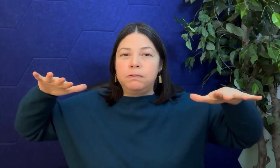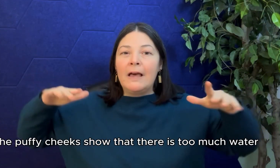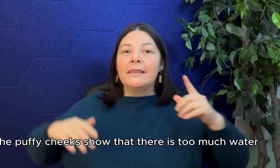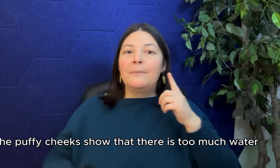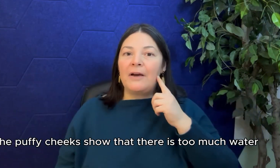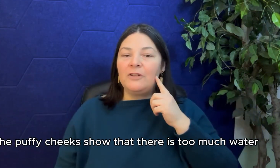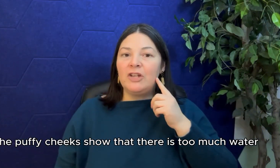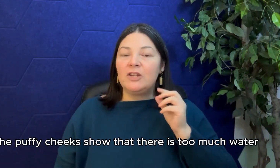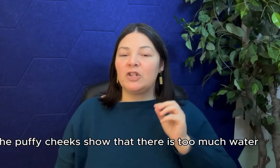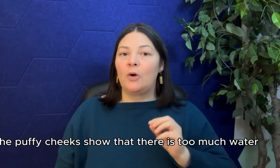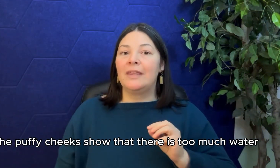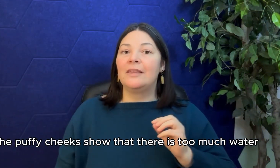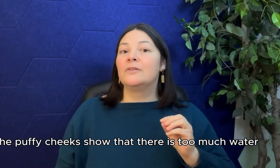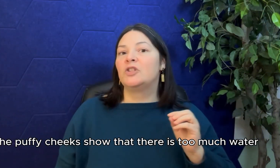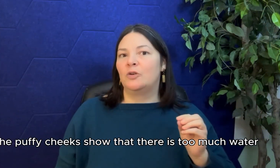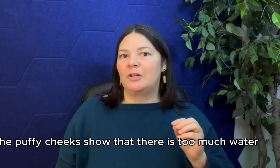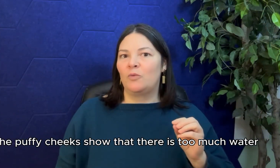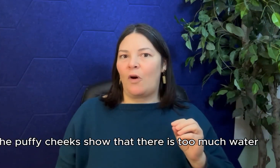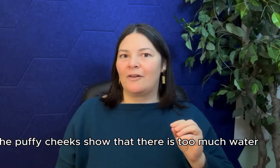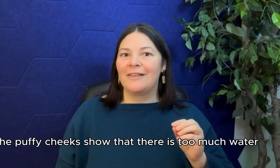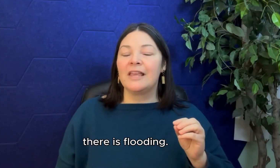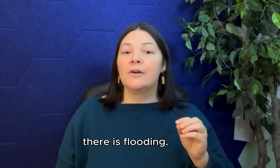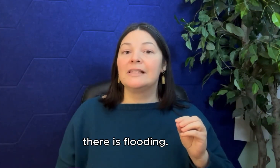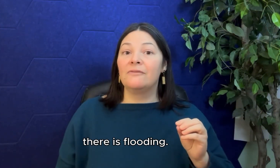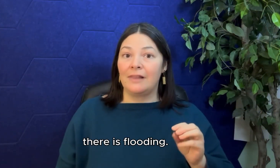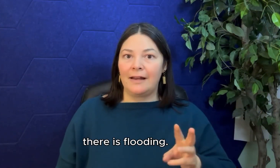The puffy cheeks show that there is too much water. There is flooding.